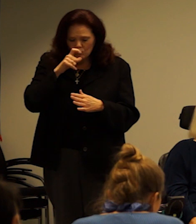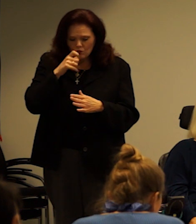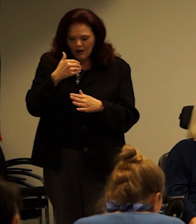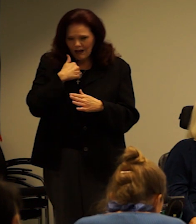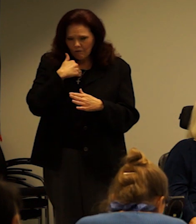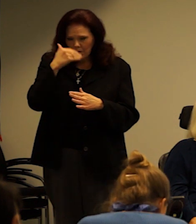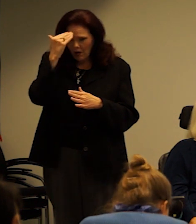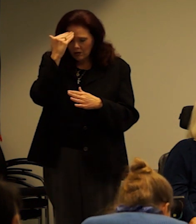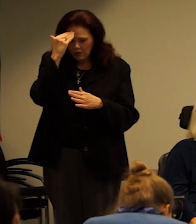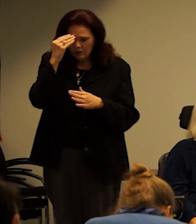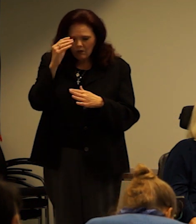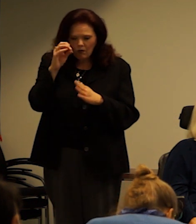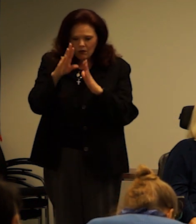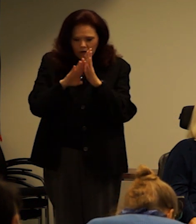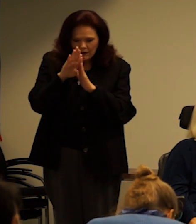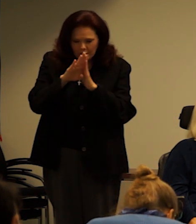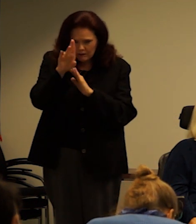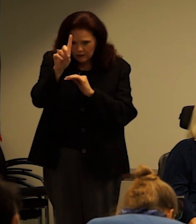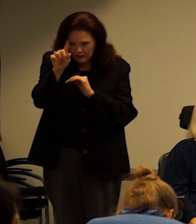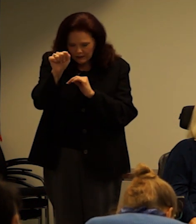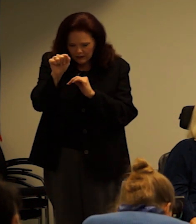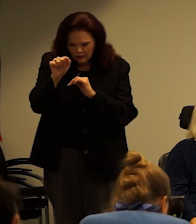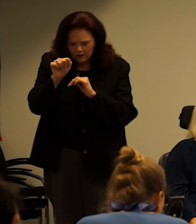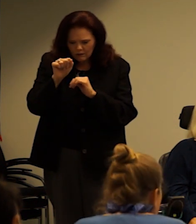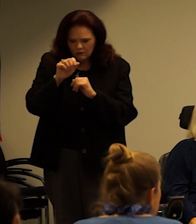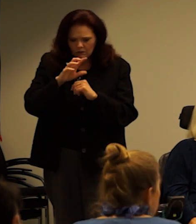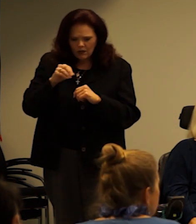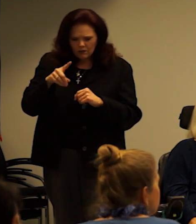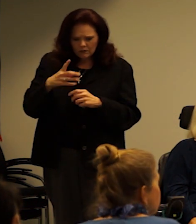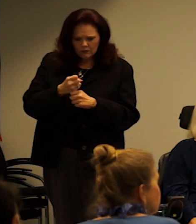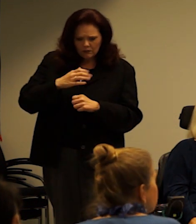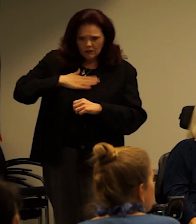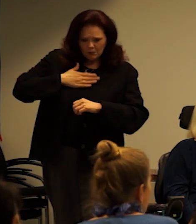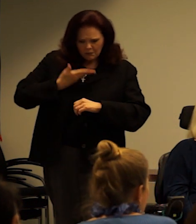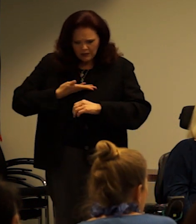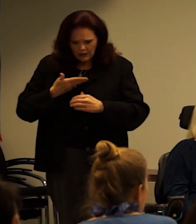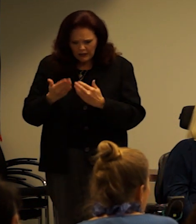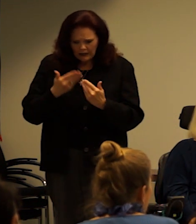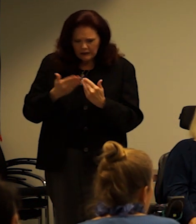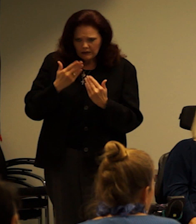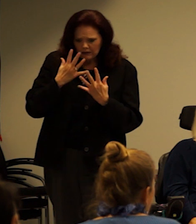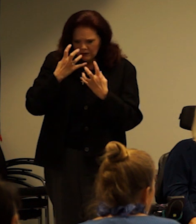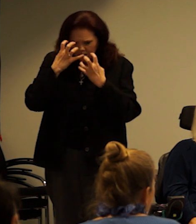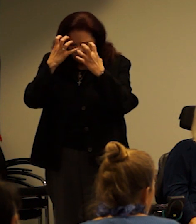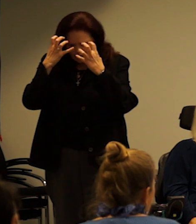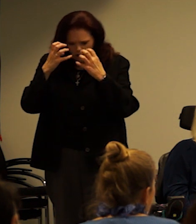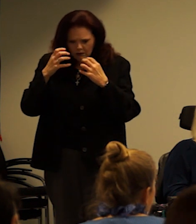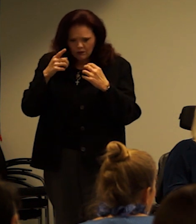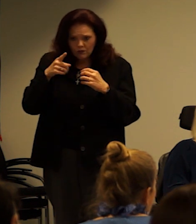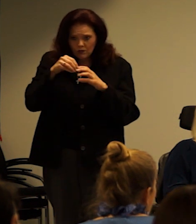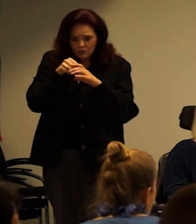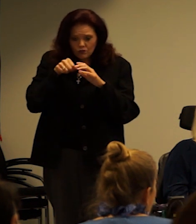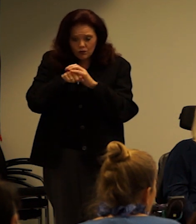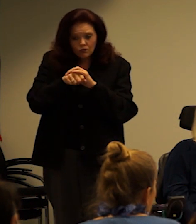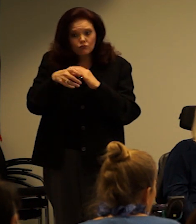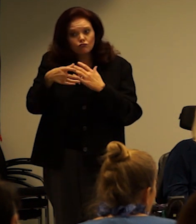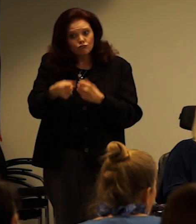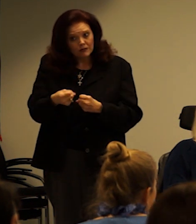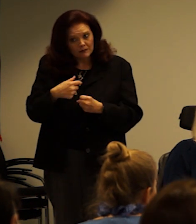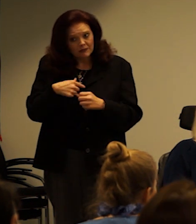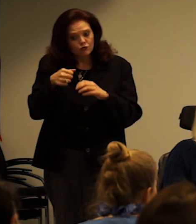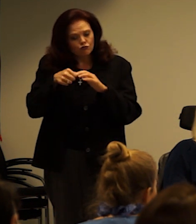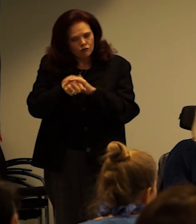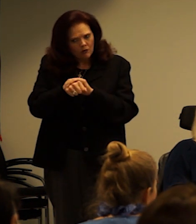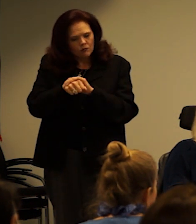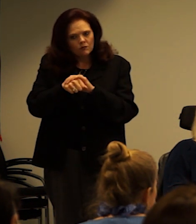or a developmental disability and they get upset easily or something, and you're in a shelter, trust me, y'all, shelters